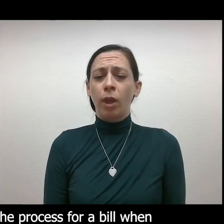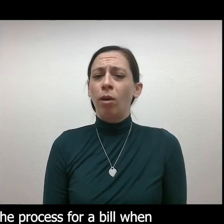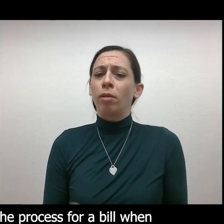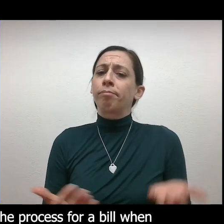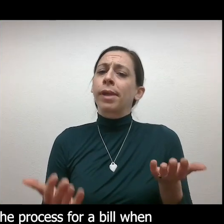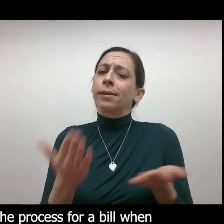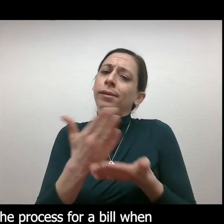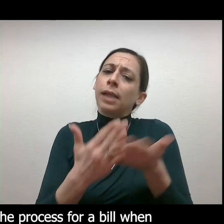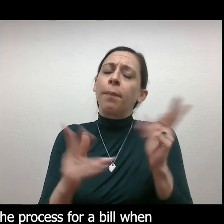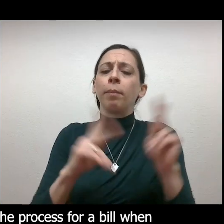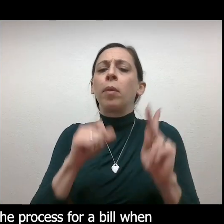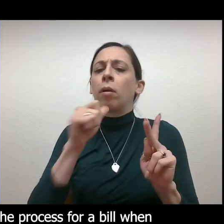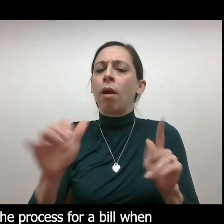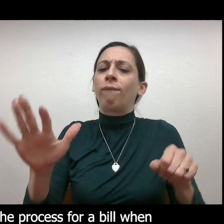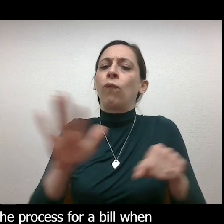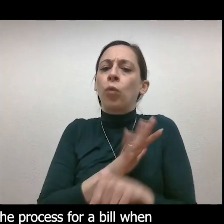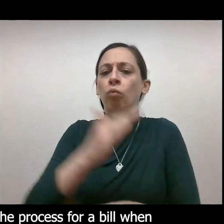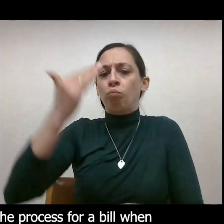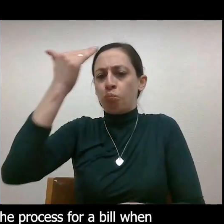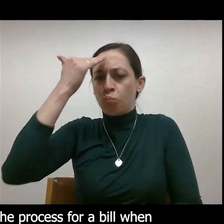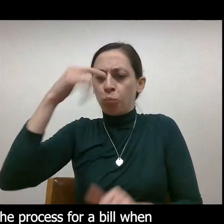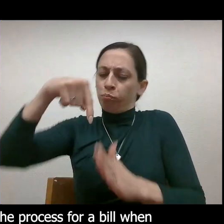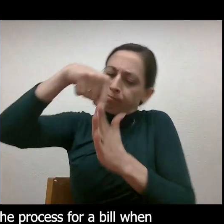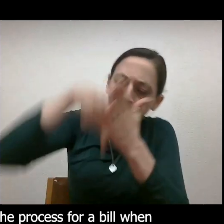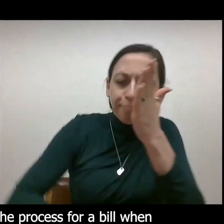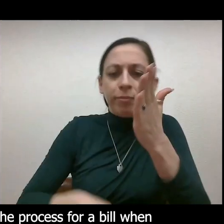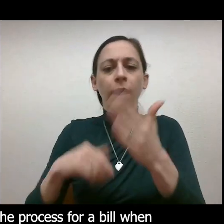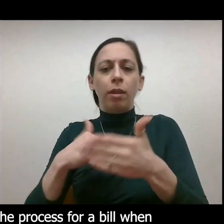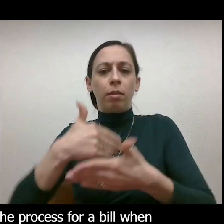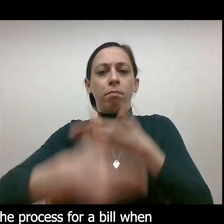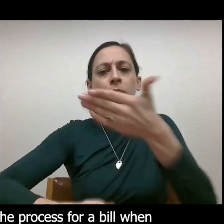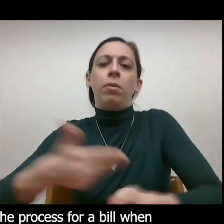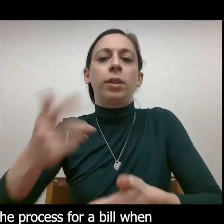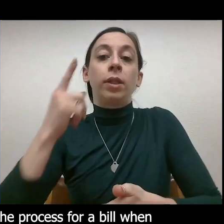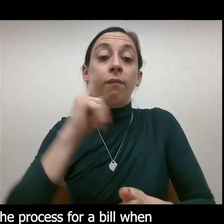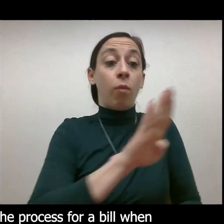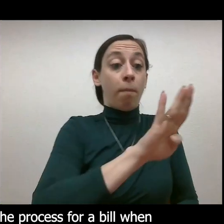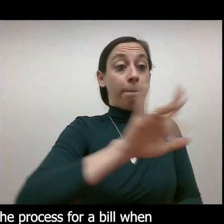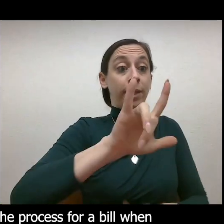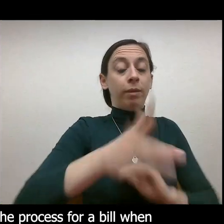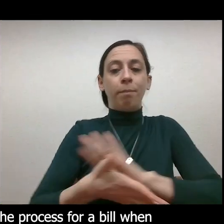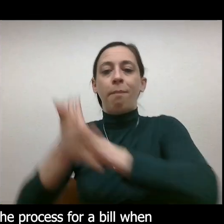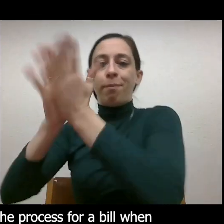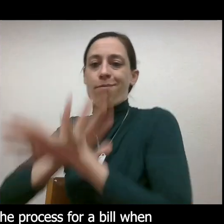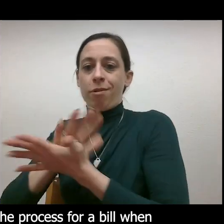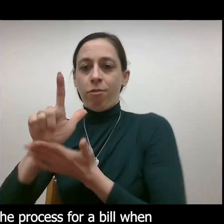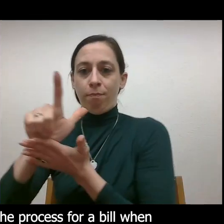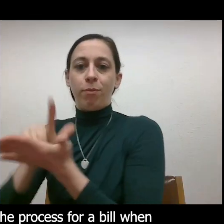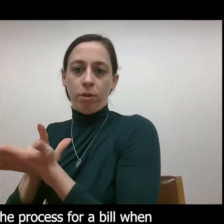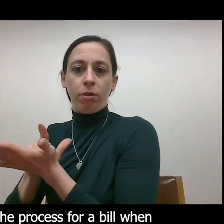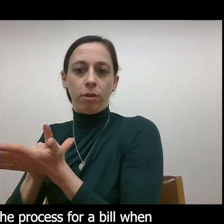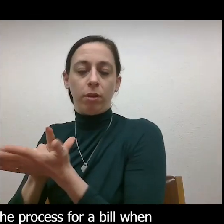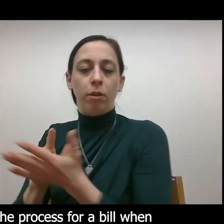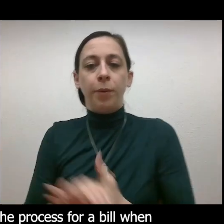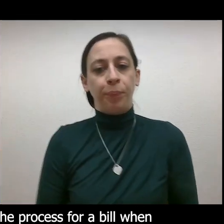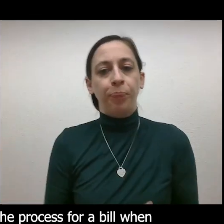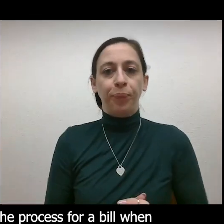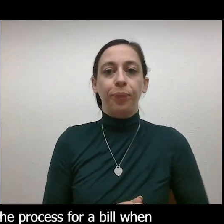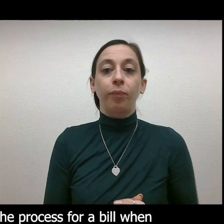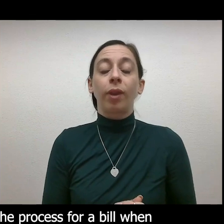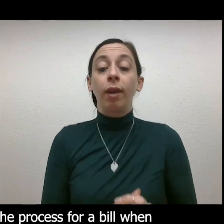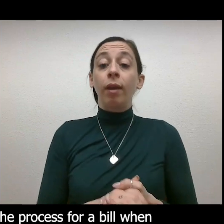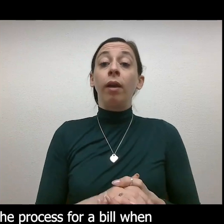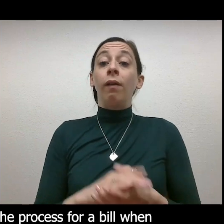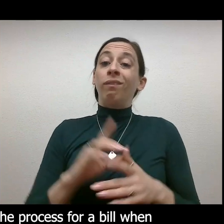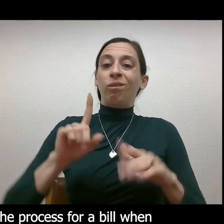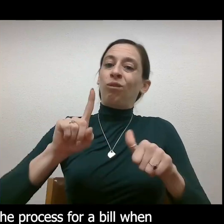Next is a more in-depth explanation for the process for a bill when it starts in the House and becomes a law.